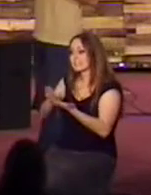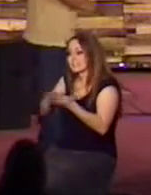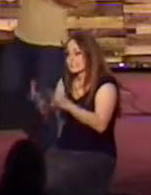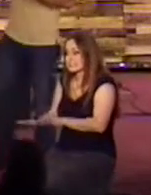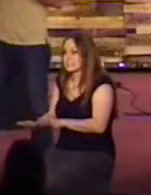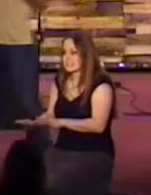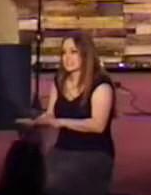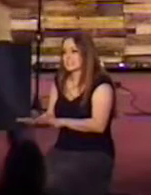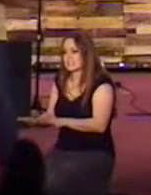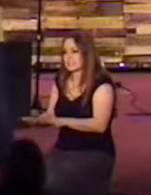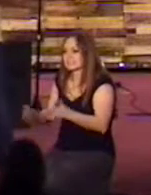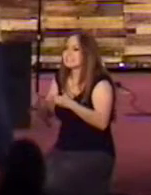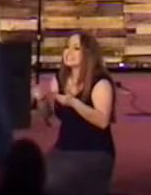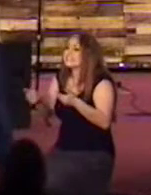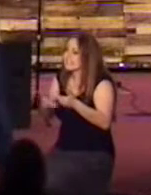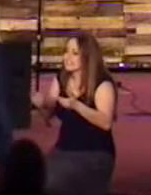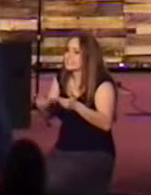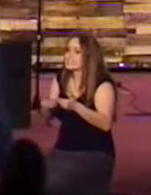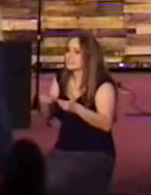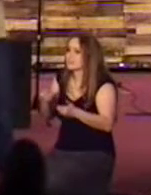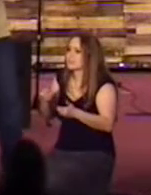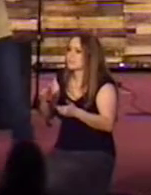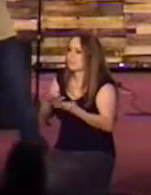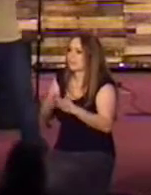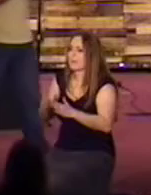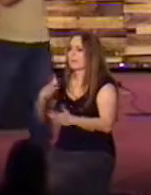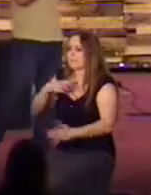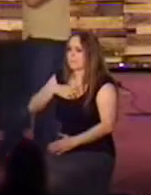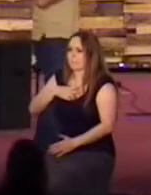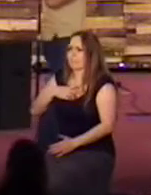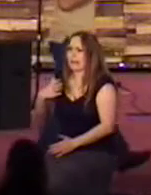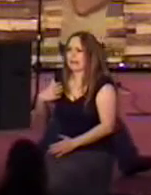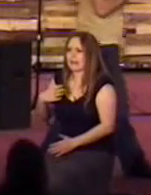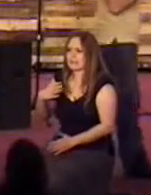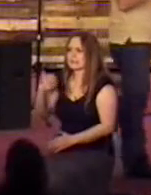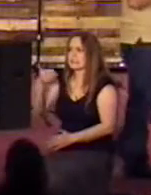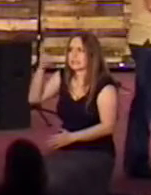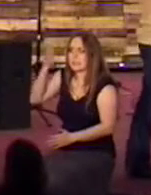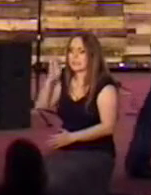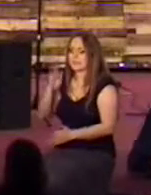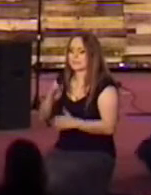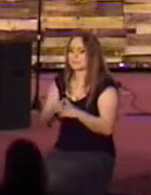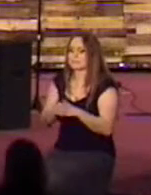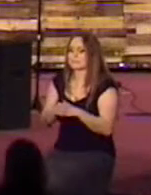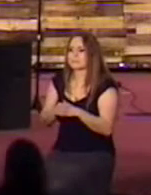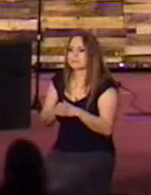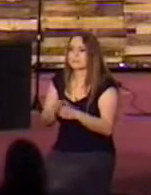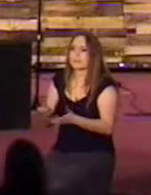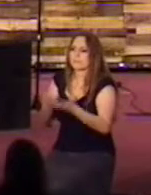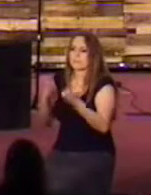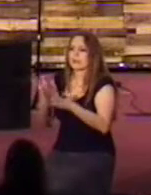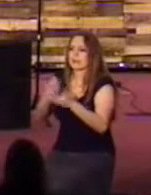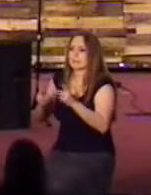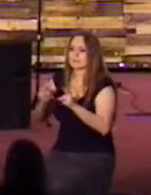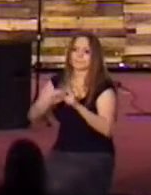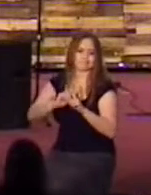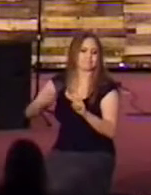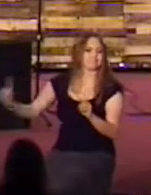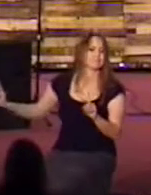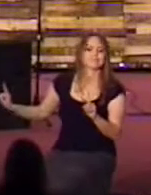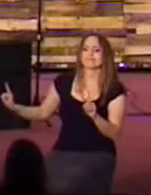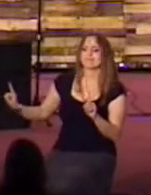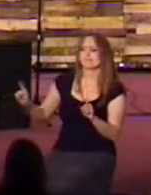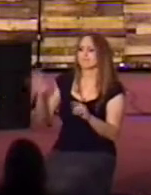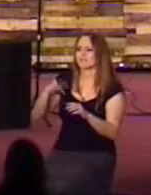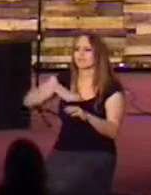it's really easy to get mad at God. I would venture to say most people who just walk away or get frustrated with